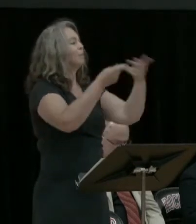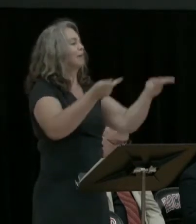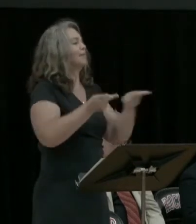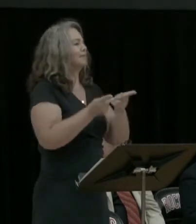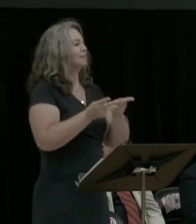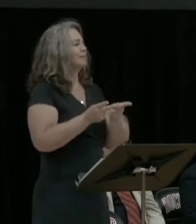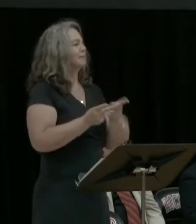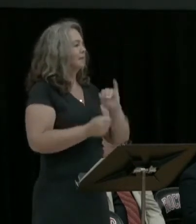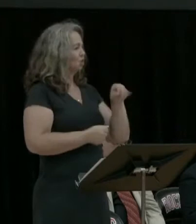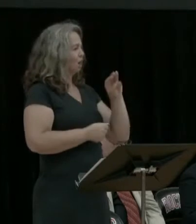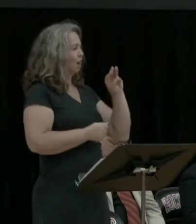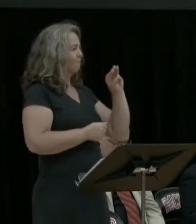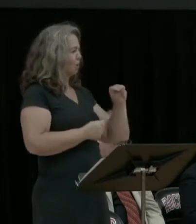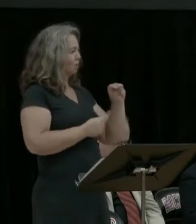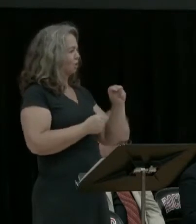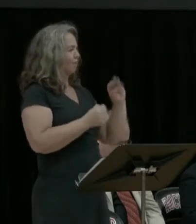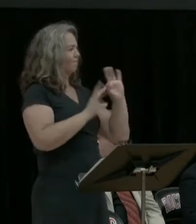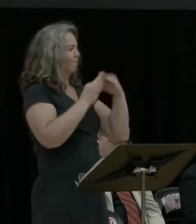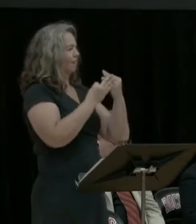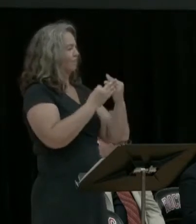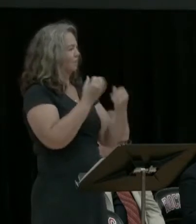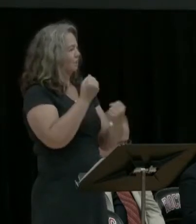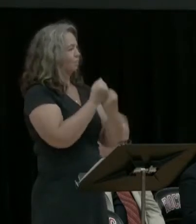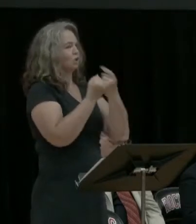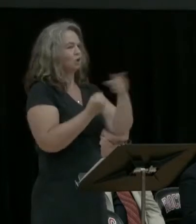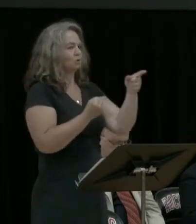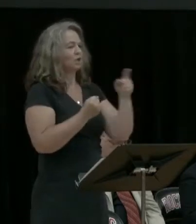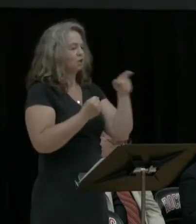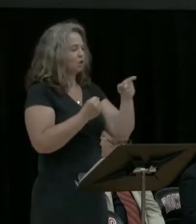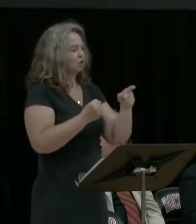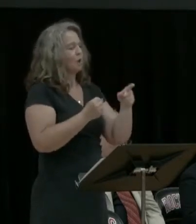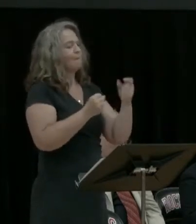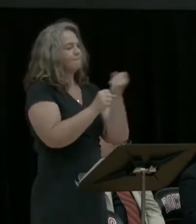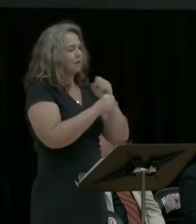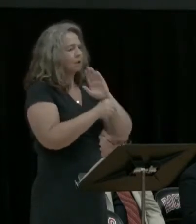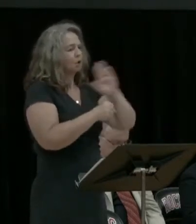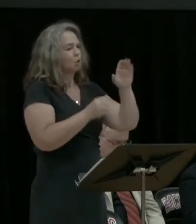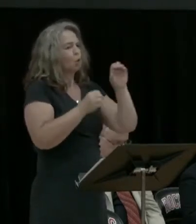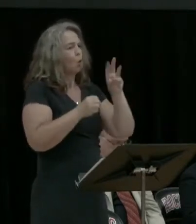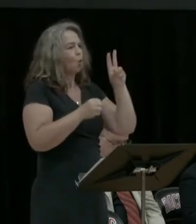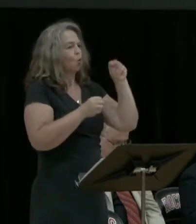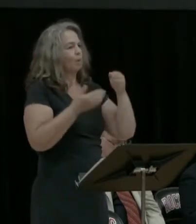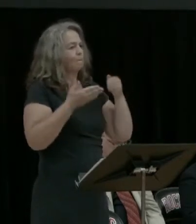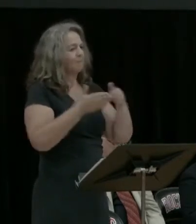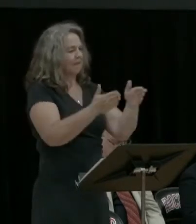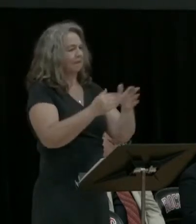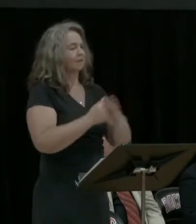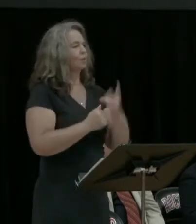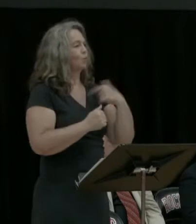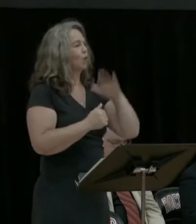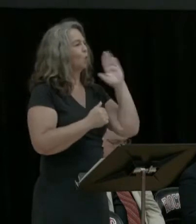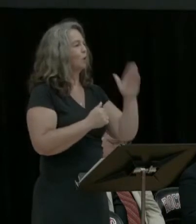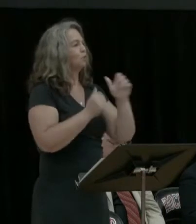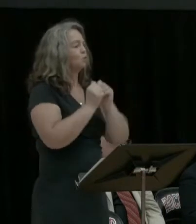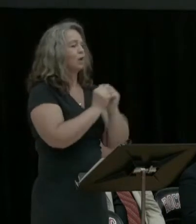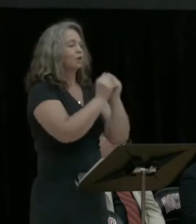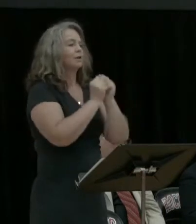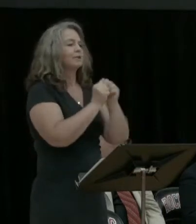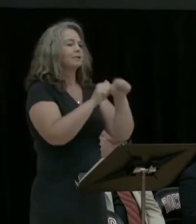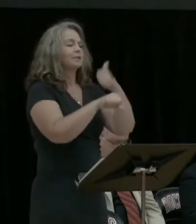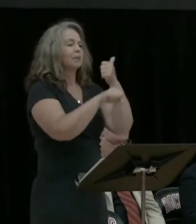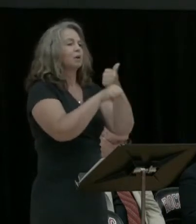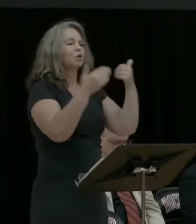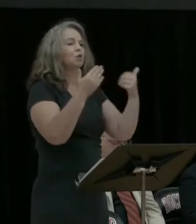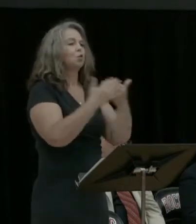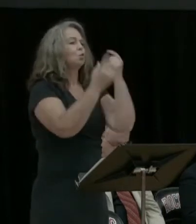stands behind you as you forge your own path. And together, we'll create our own new milestones